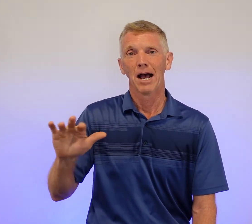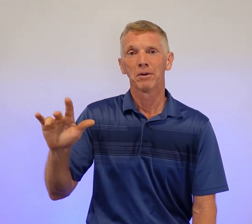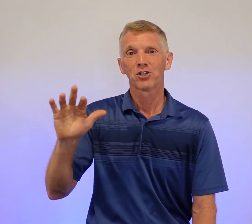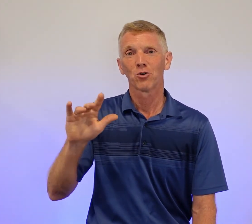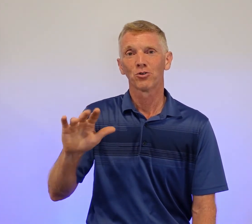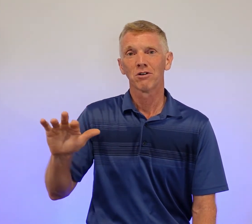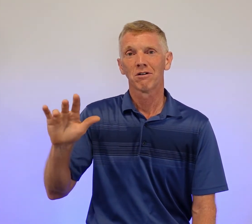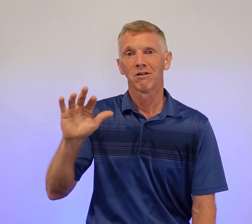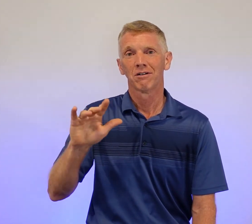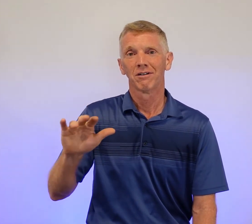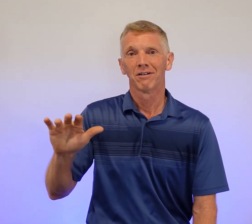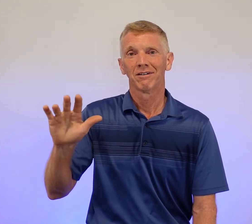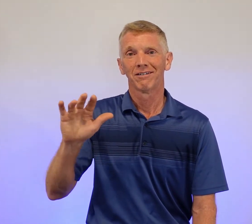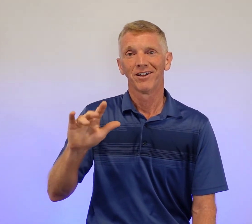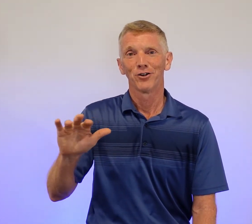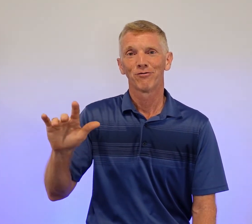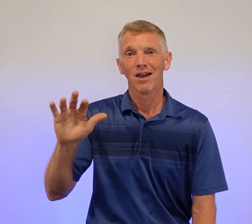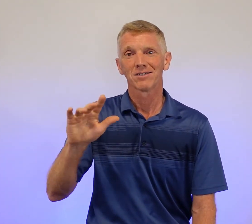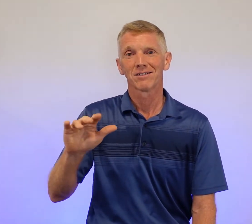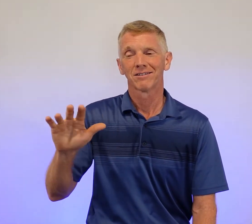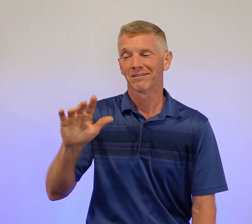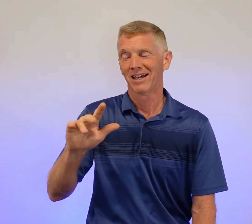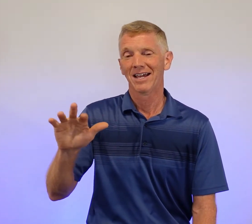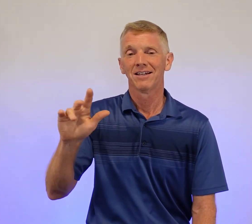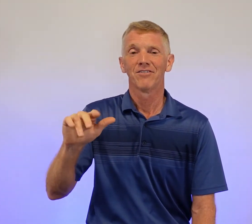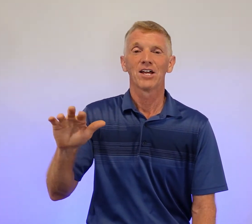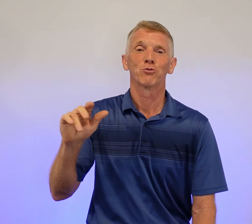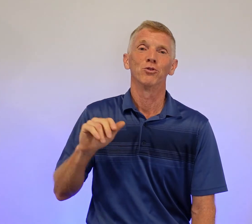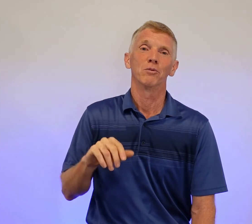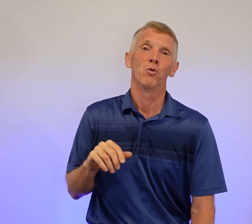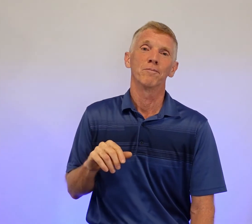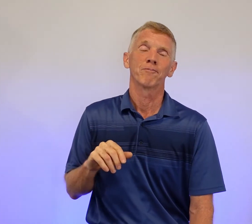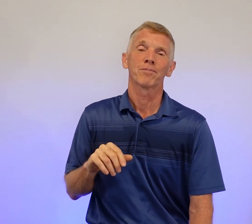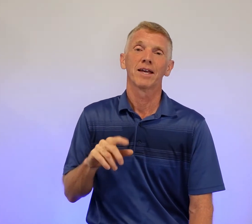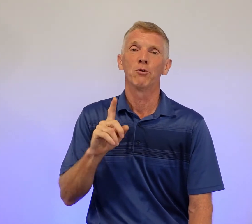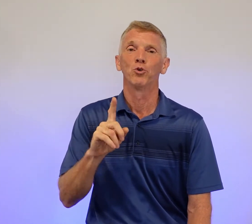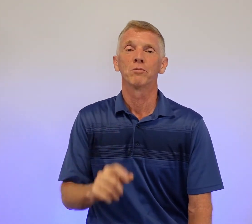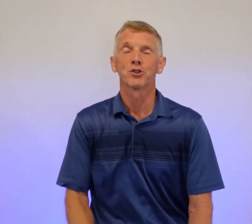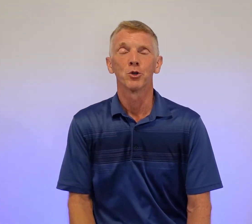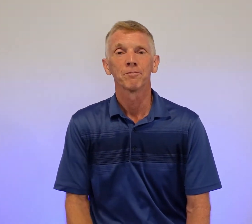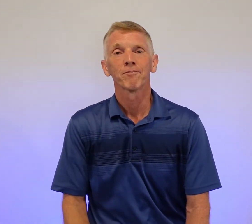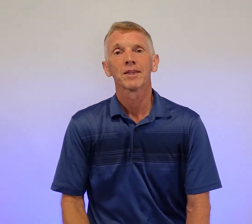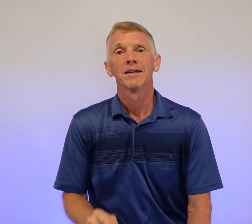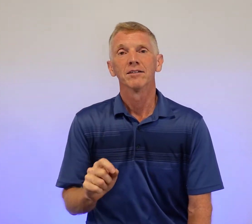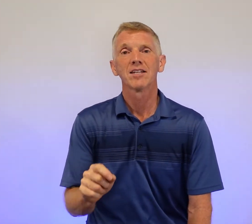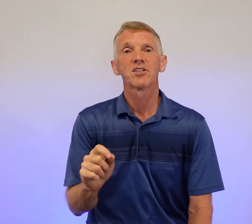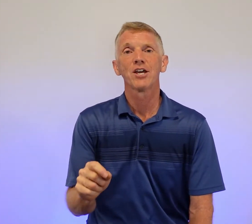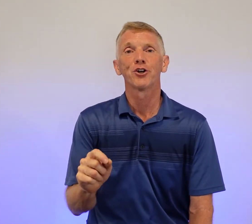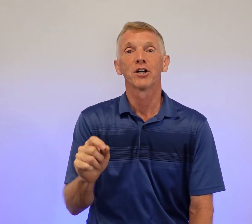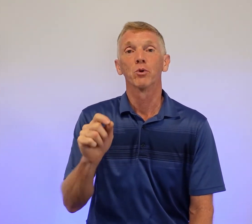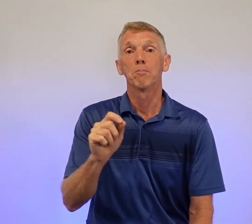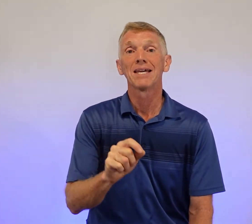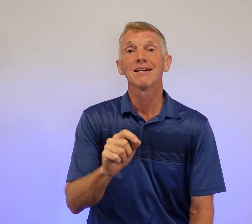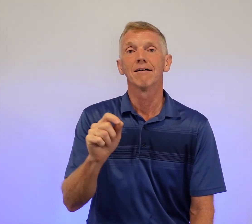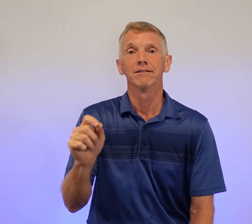dominant shoulder and your face. Okay, that's rule number 1. Okay, rule number 2. Let's say you're gonna repeat a